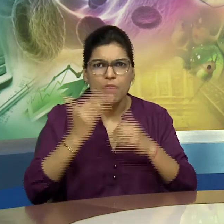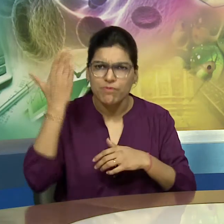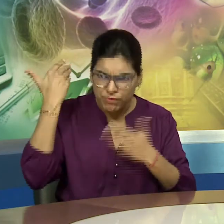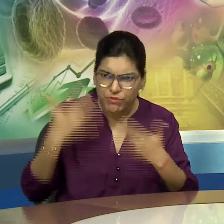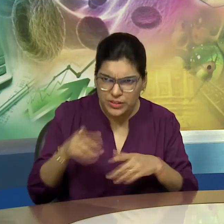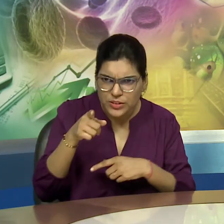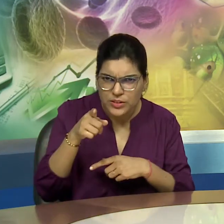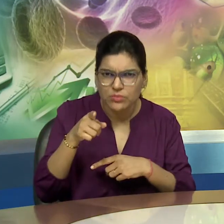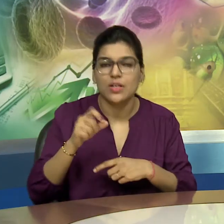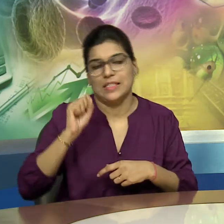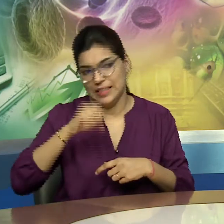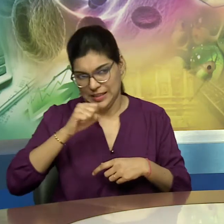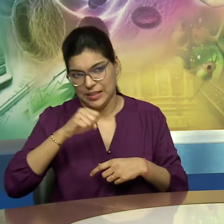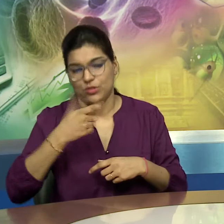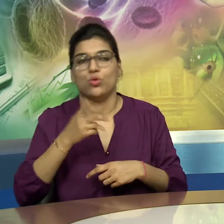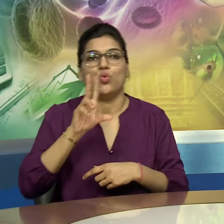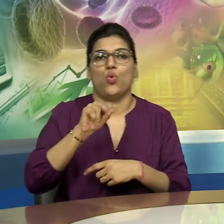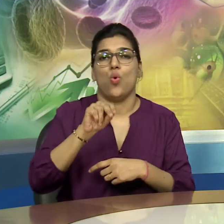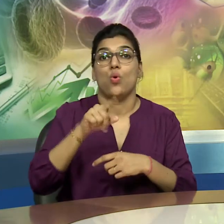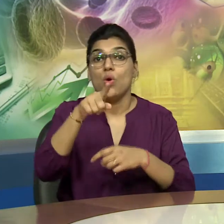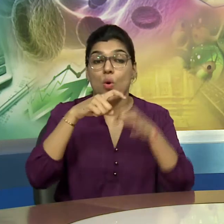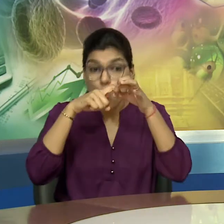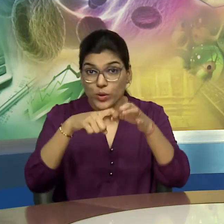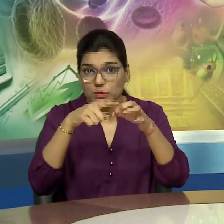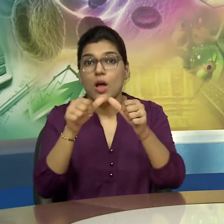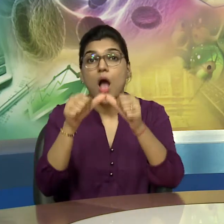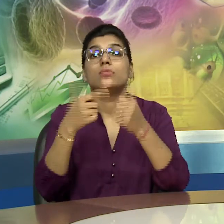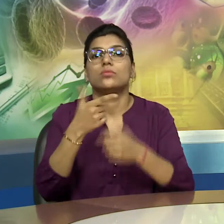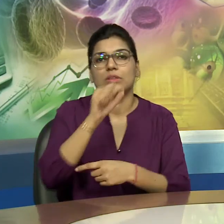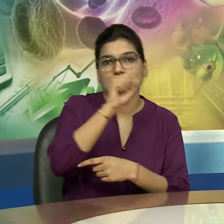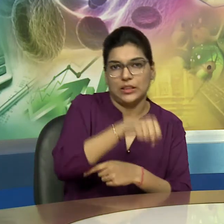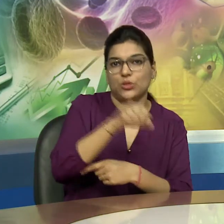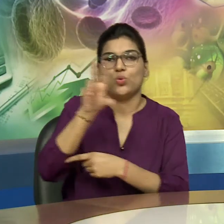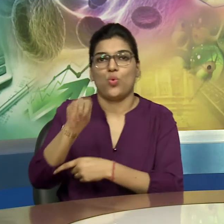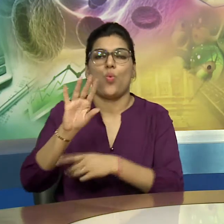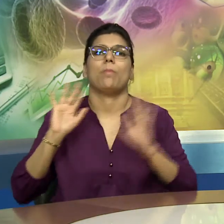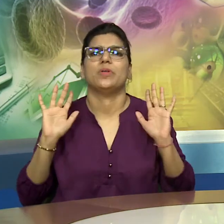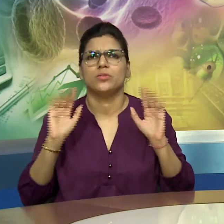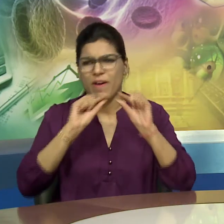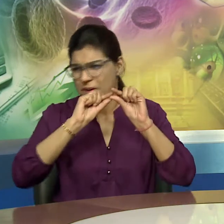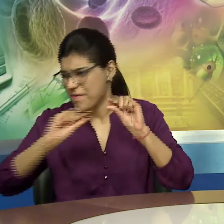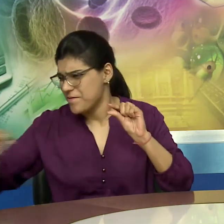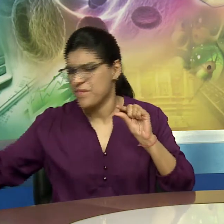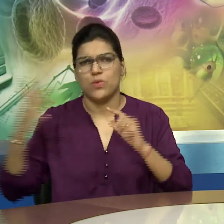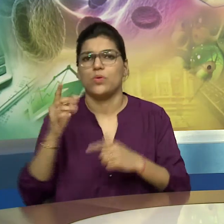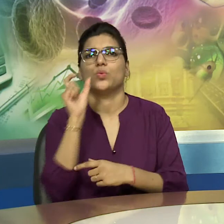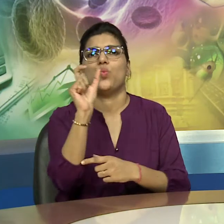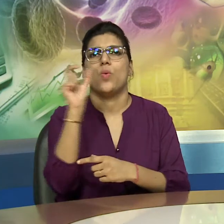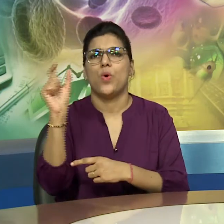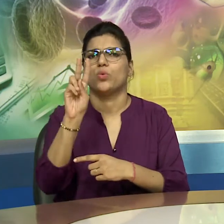it a question statement, so that the person can answer yes or no.